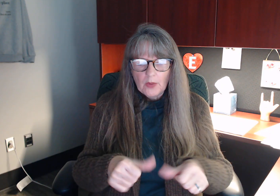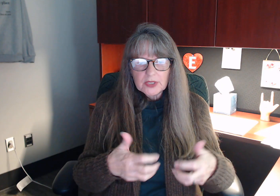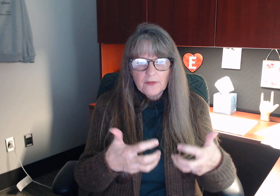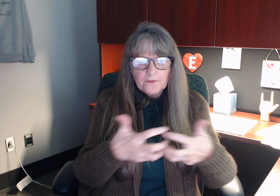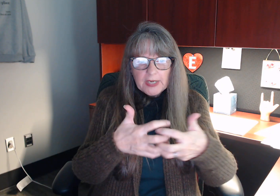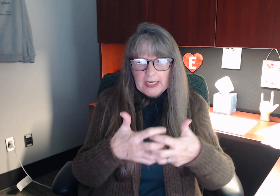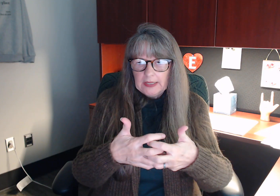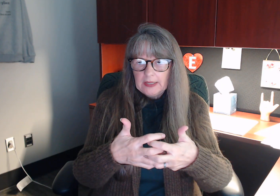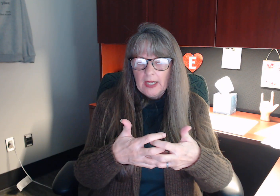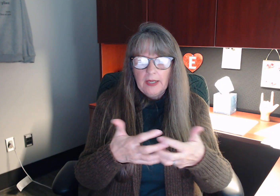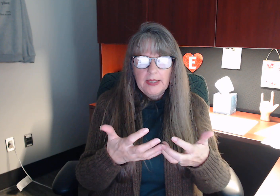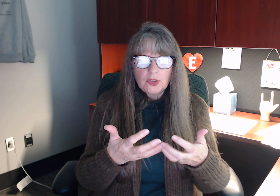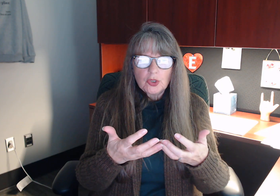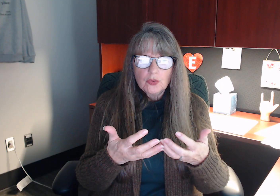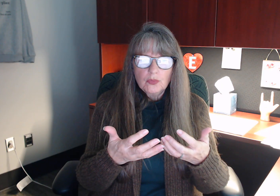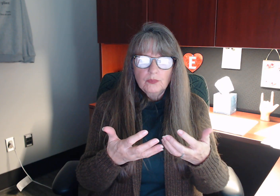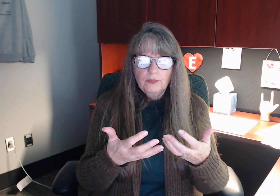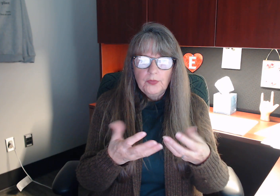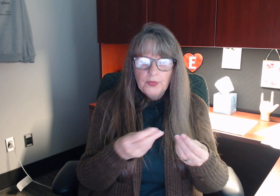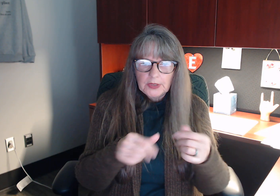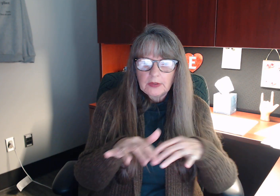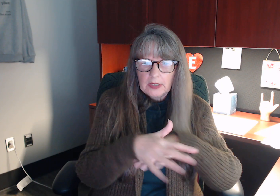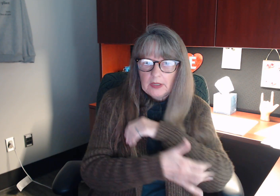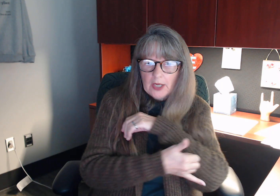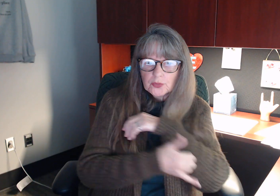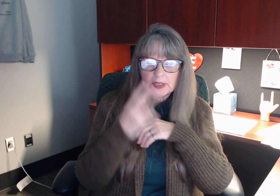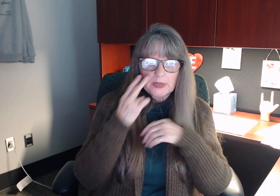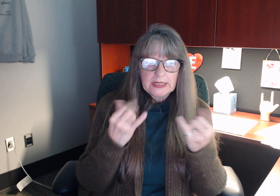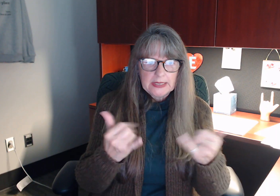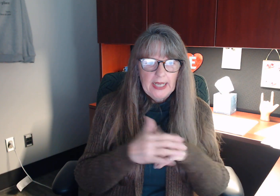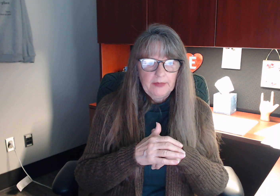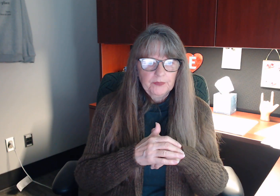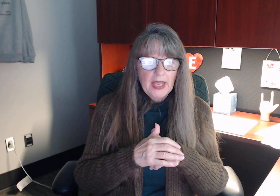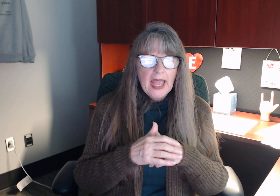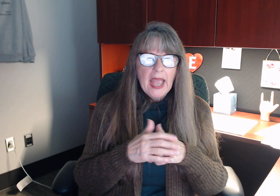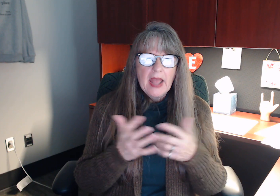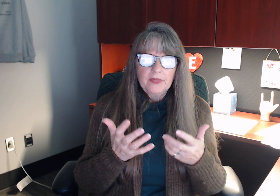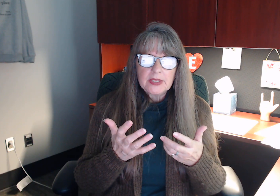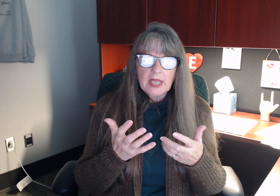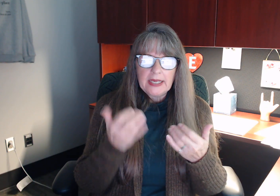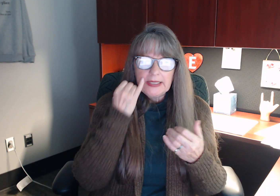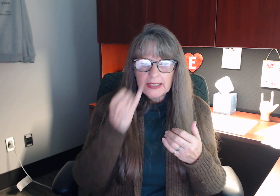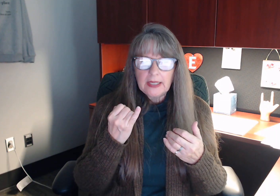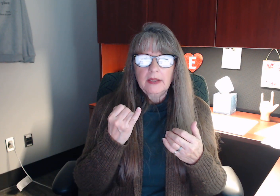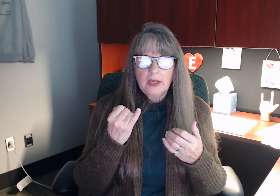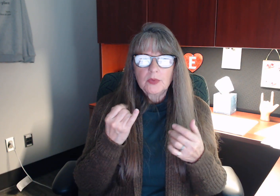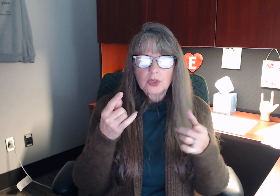was fitting into the countries that we see today. And this idea, it was agreed